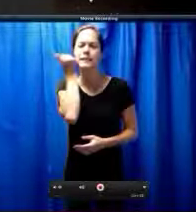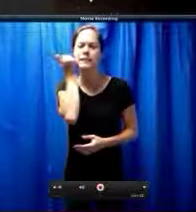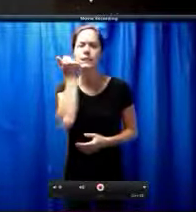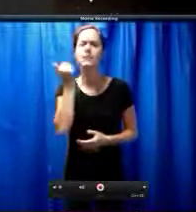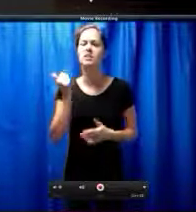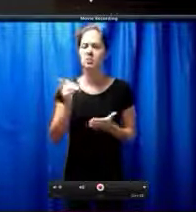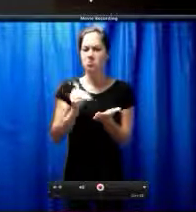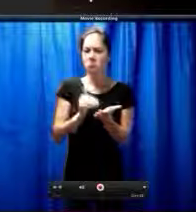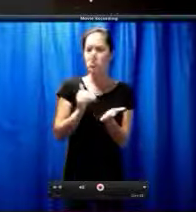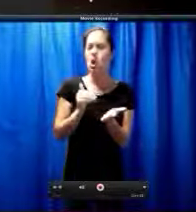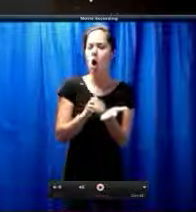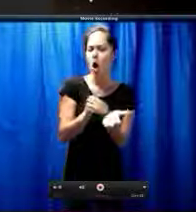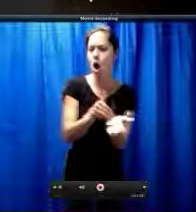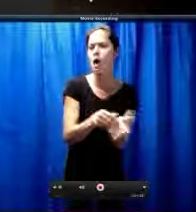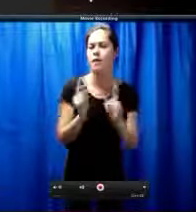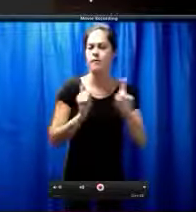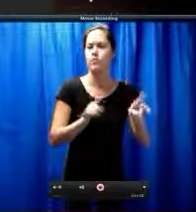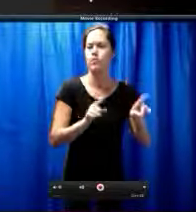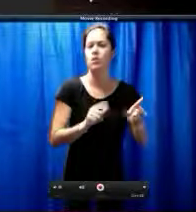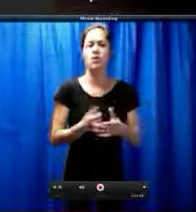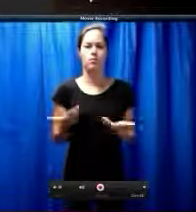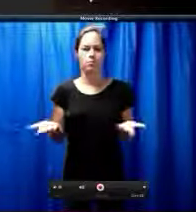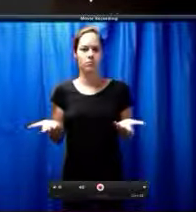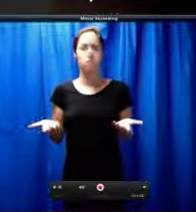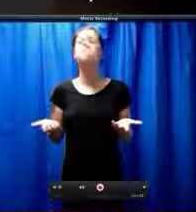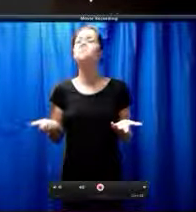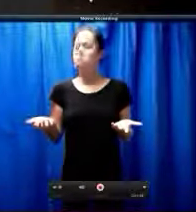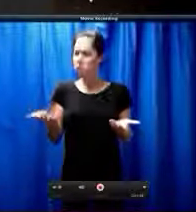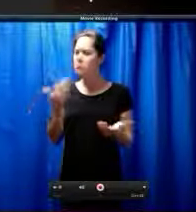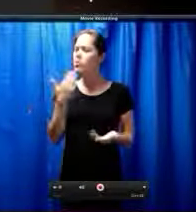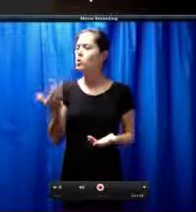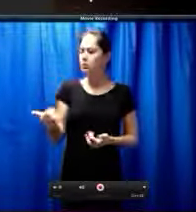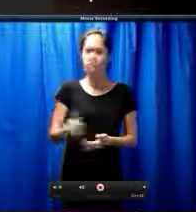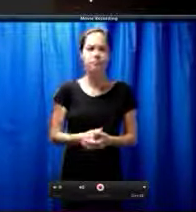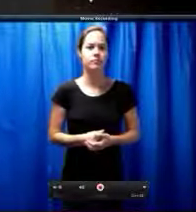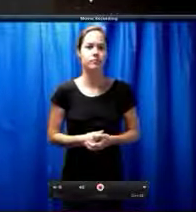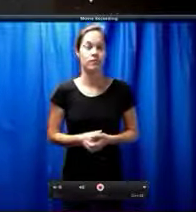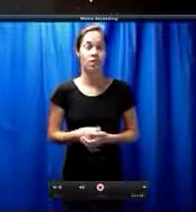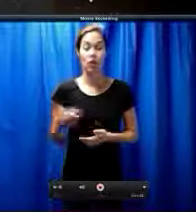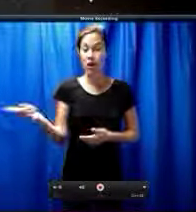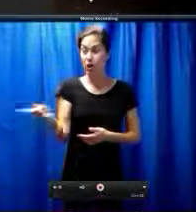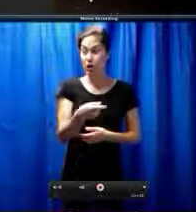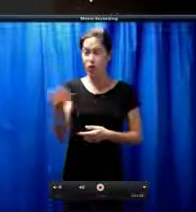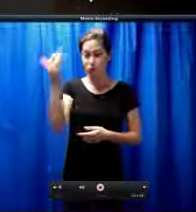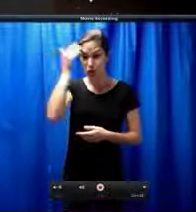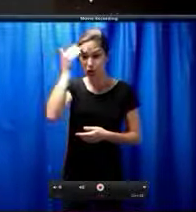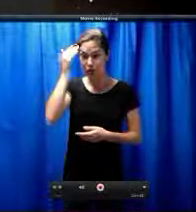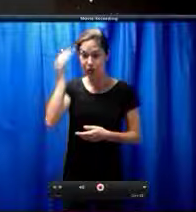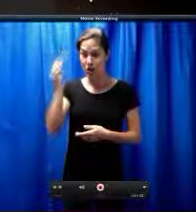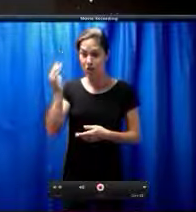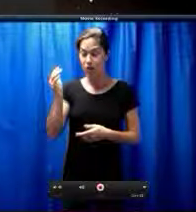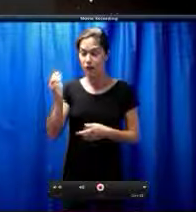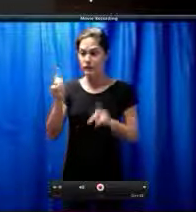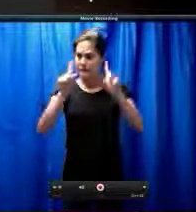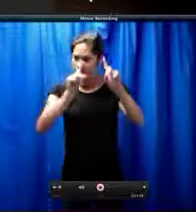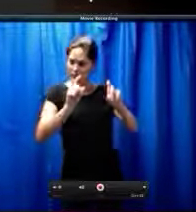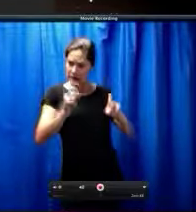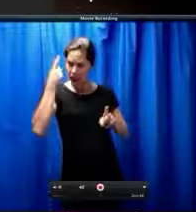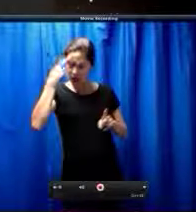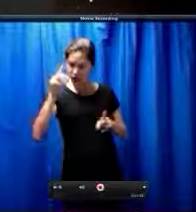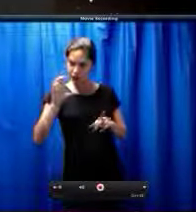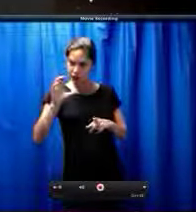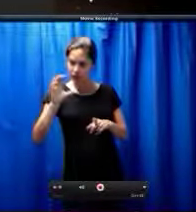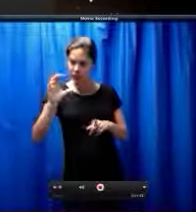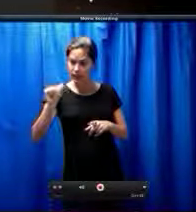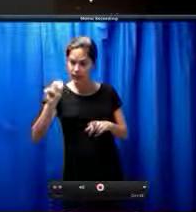Okay, that's good. It's quite a few. And for those of you who do, are you aware of ever having a cancer screening? Have your parents talked about a cancer